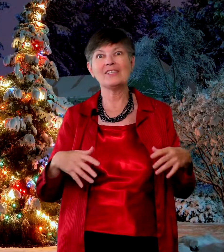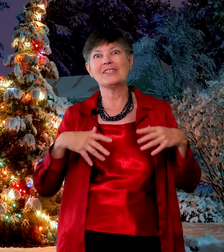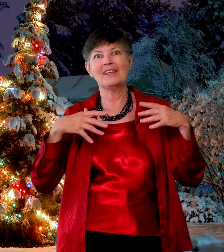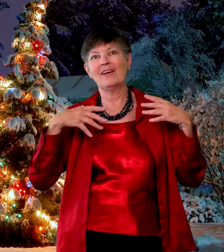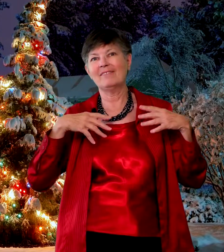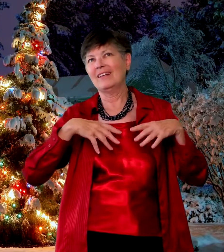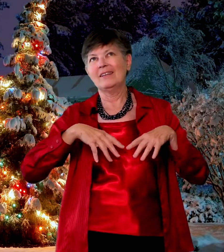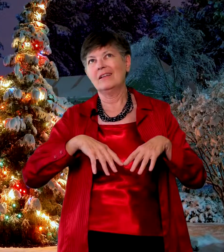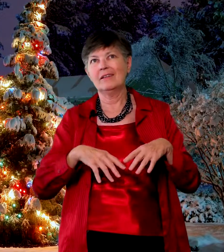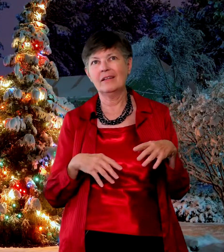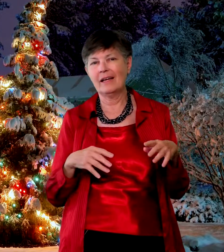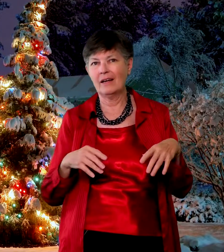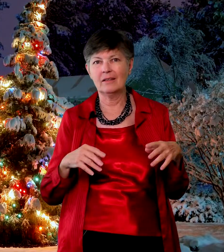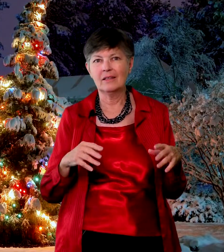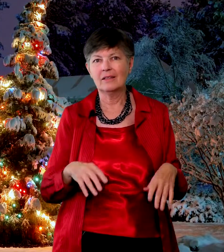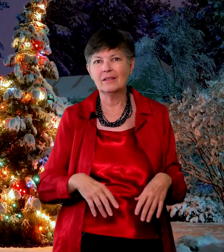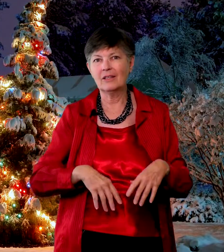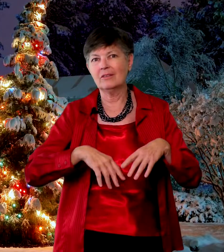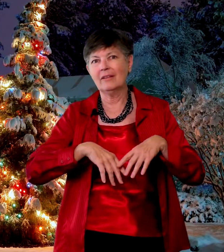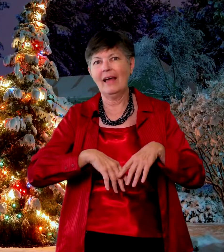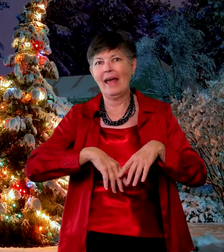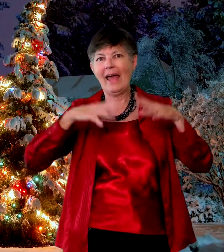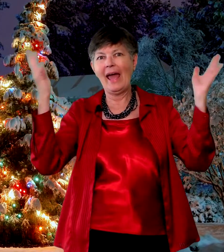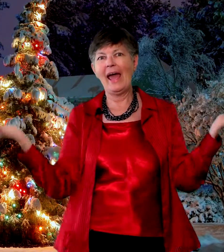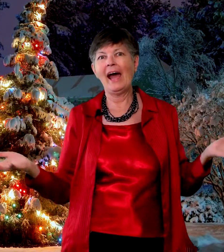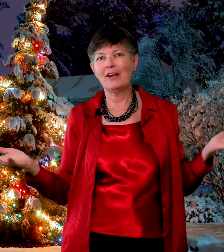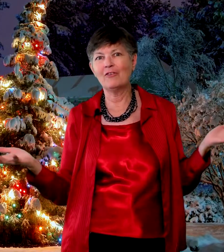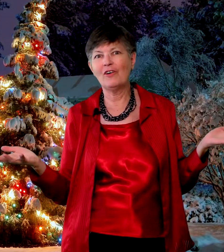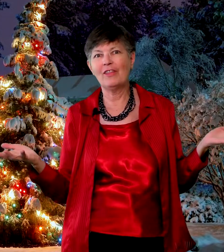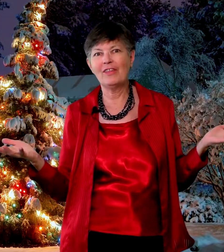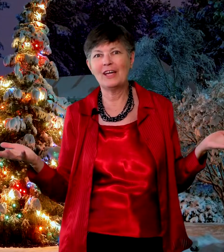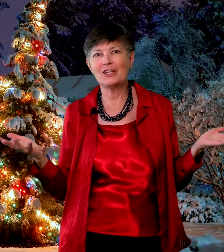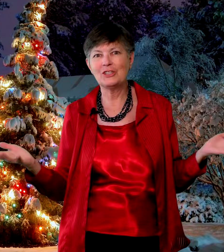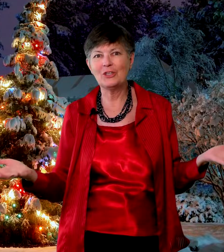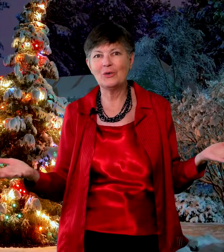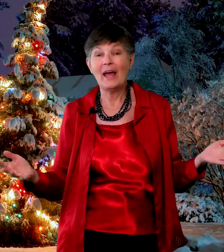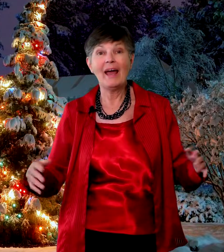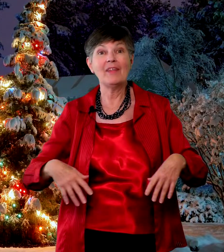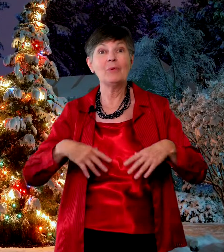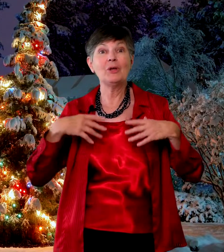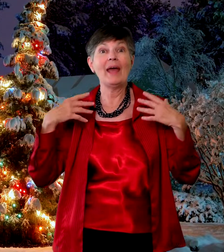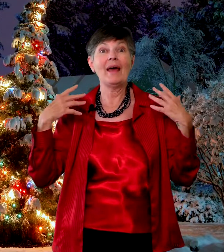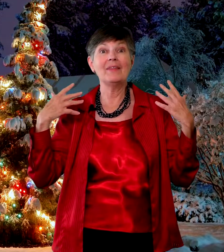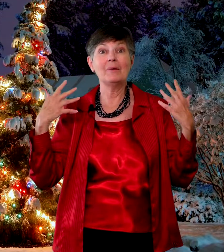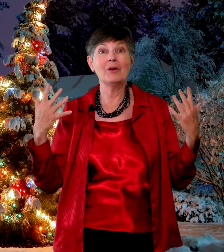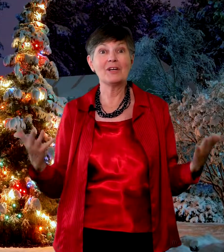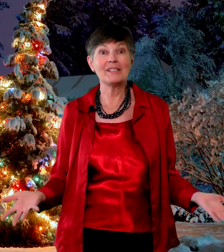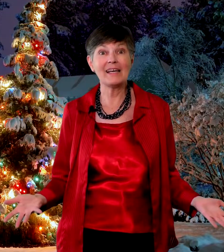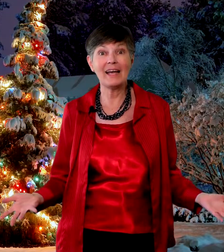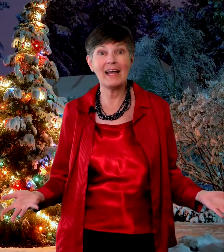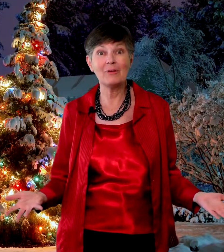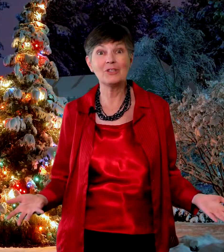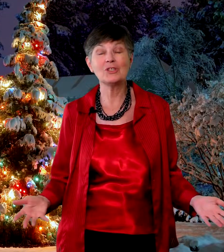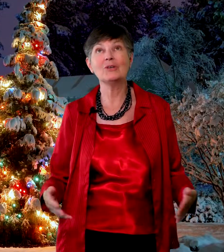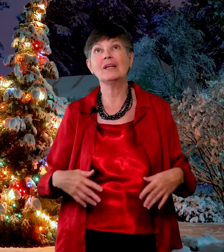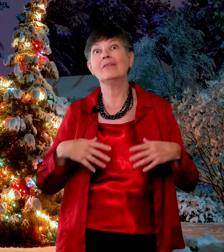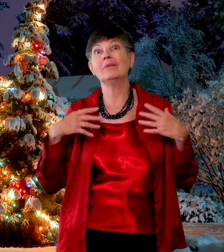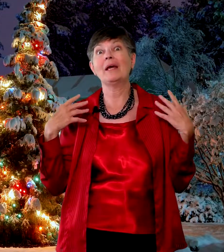just like a little added fun thing to do. And then when you add the American Sign Language to it, even makes